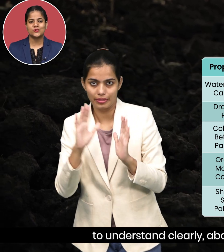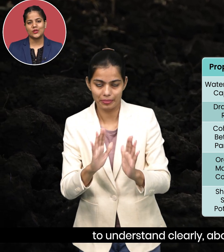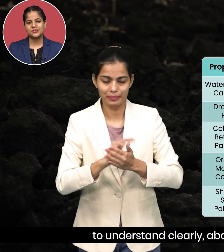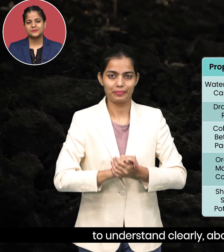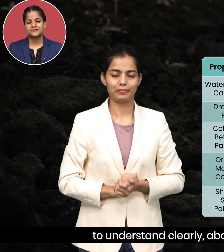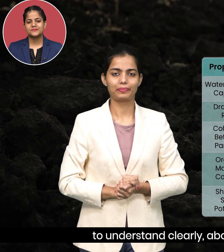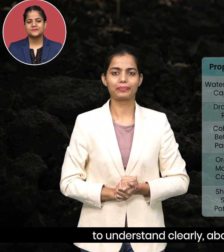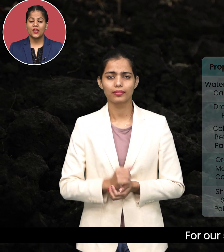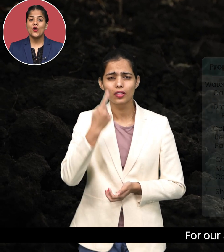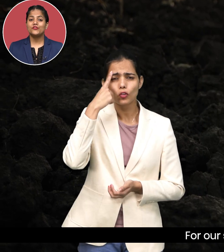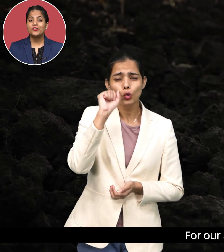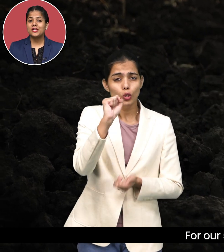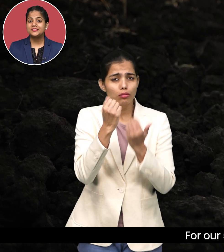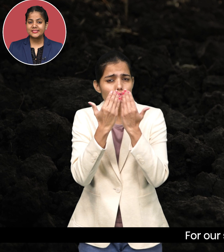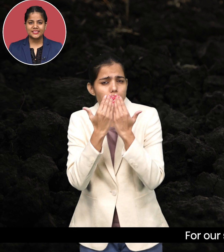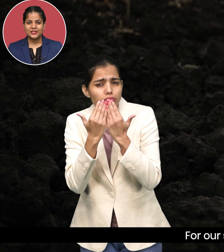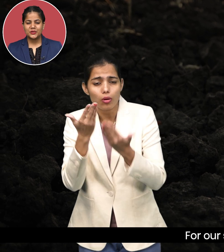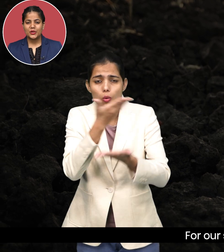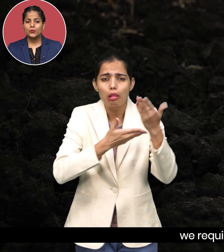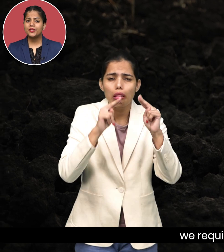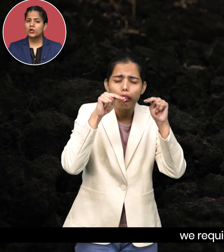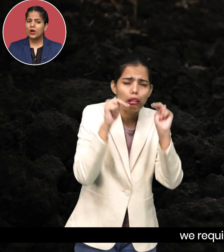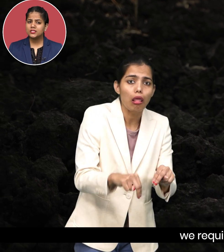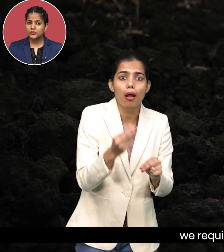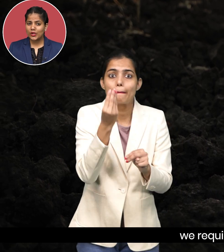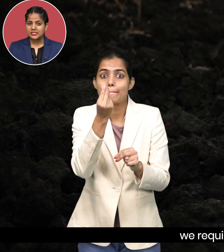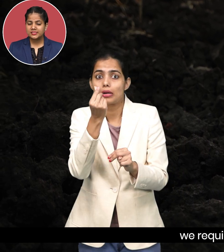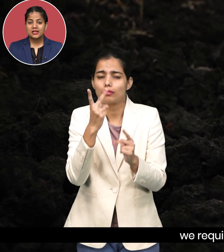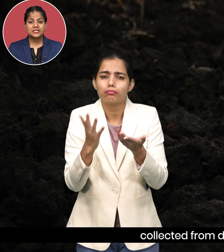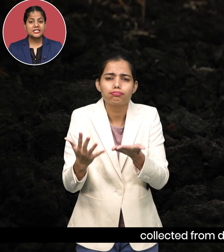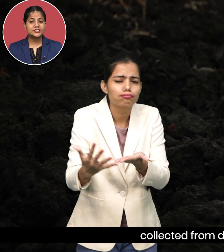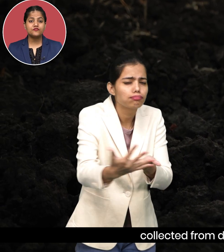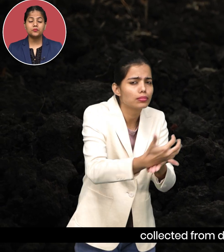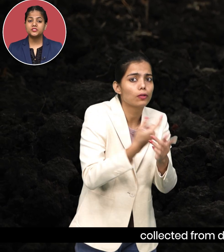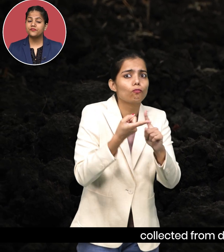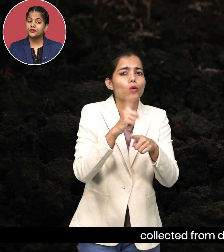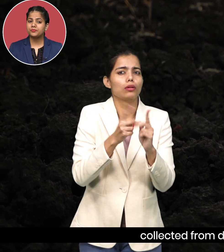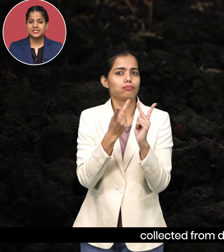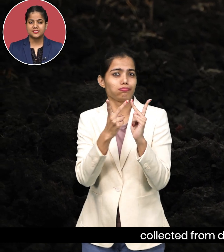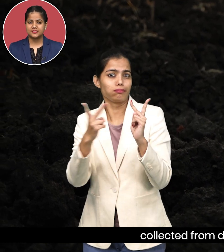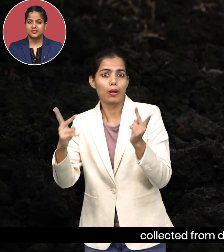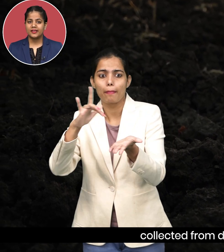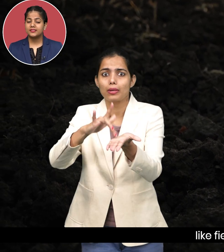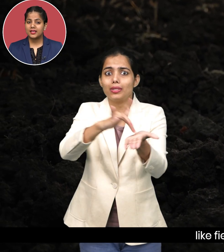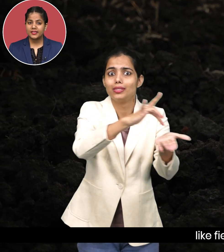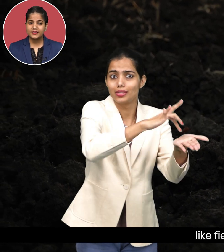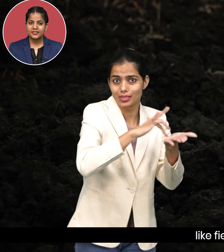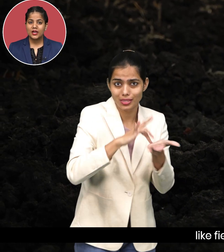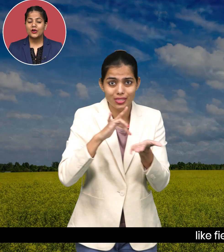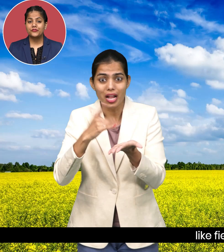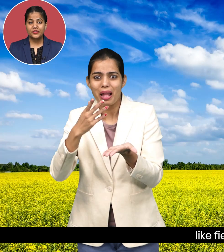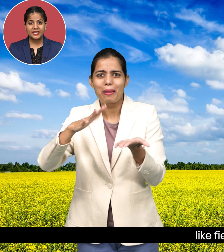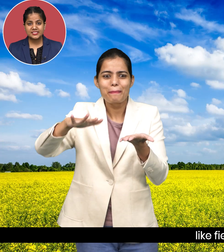of soil. For our study, we require soils collected from different places